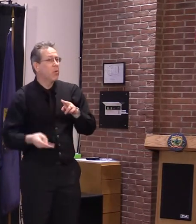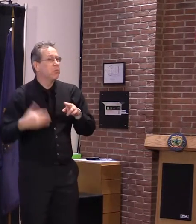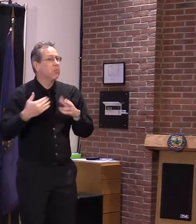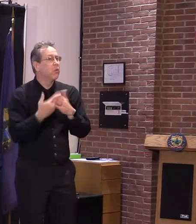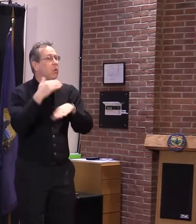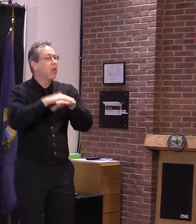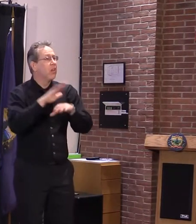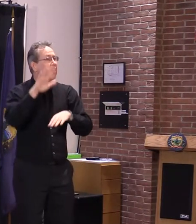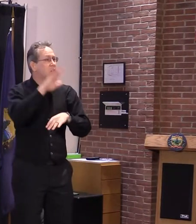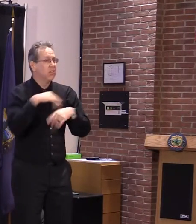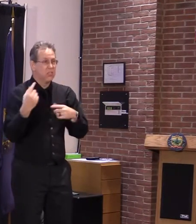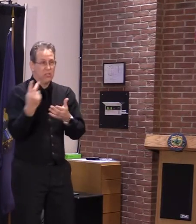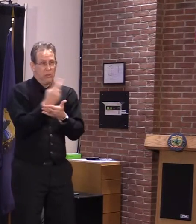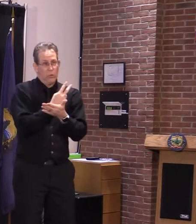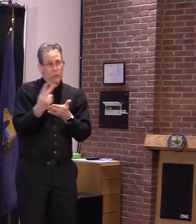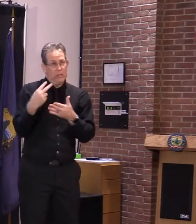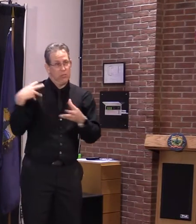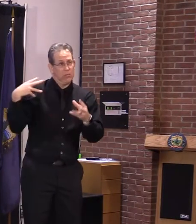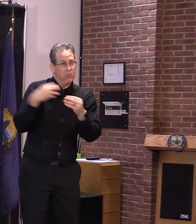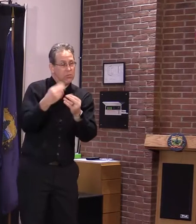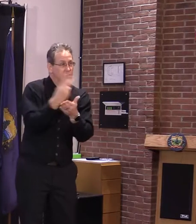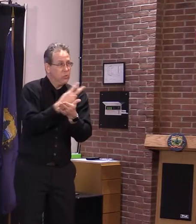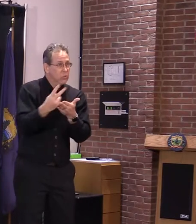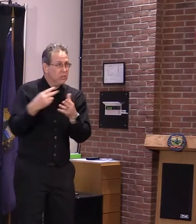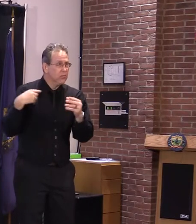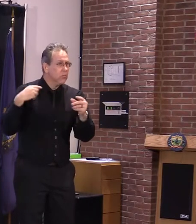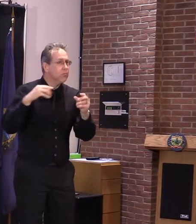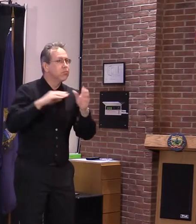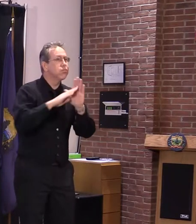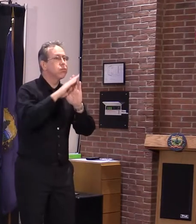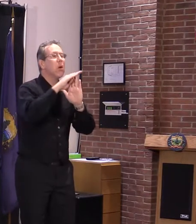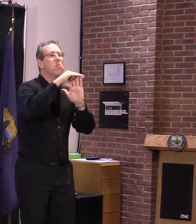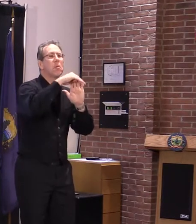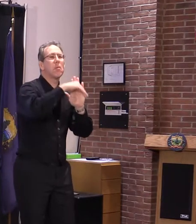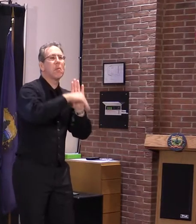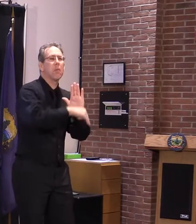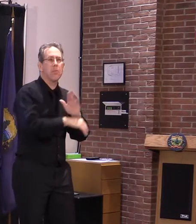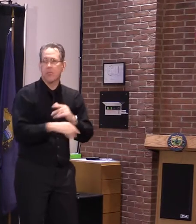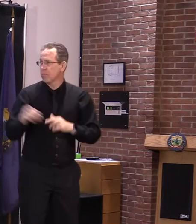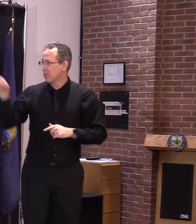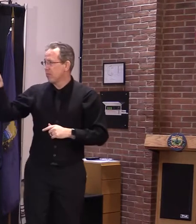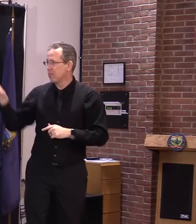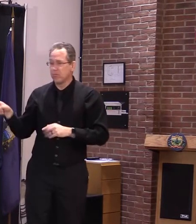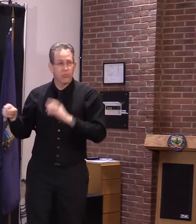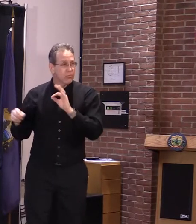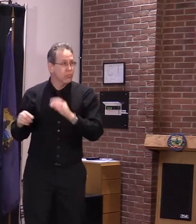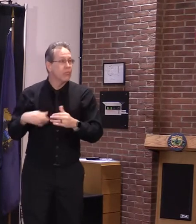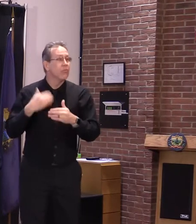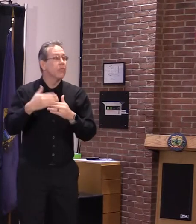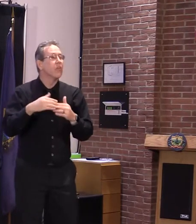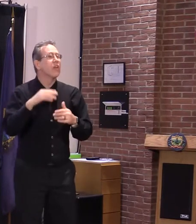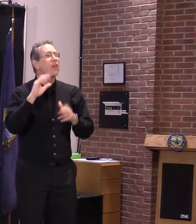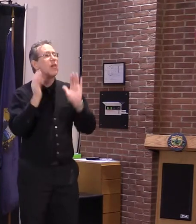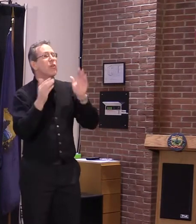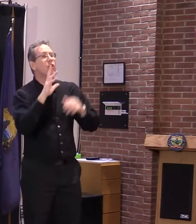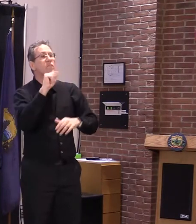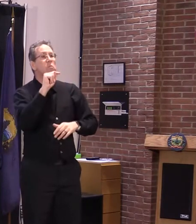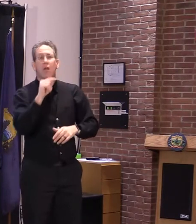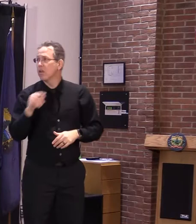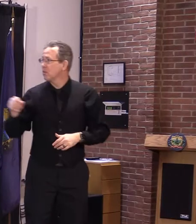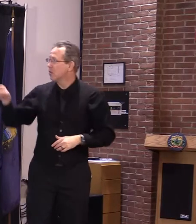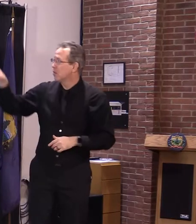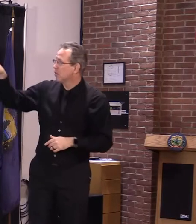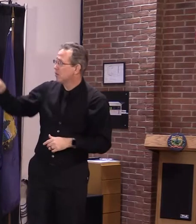last 2 weeks. On the next slide, you'll see Vermont overlaid with all of the Northeast states. You can see that the other states in